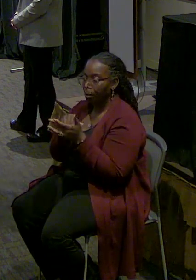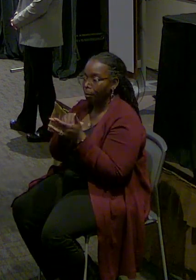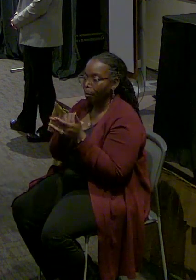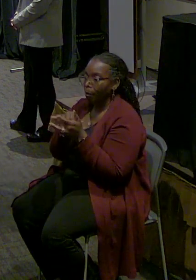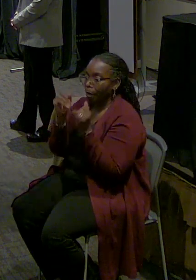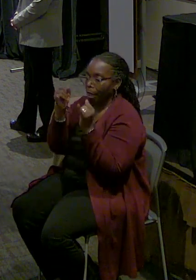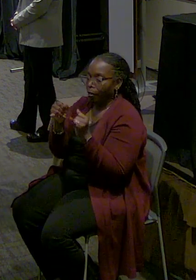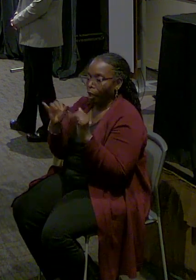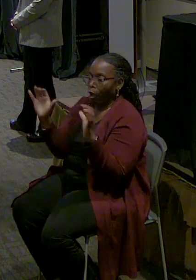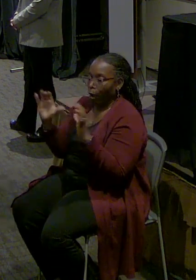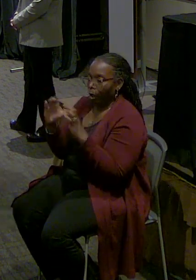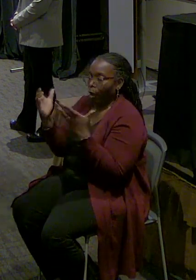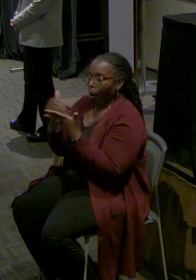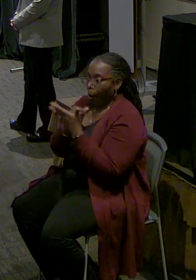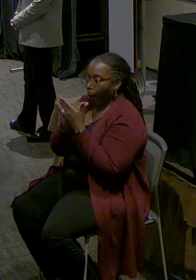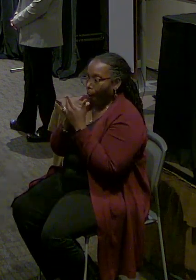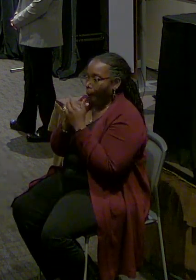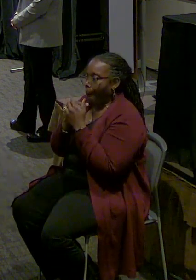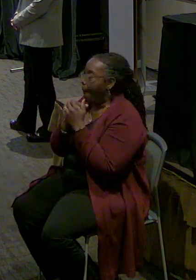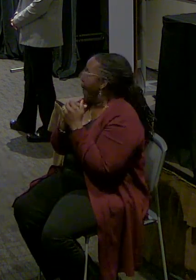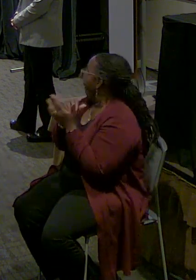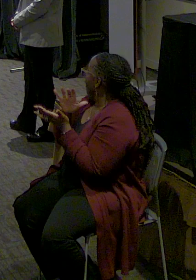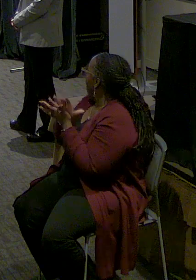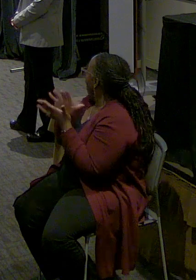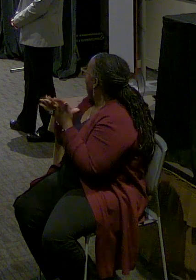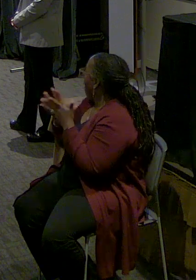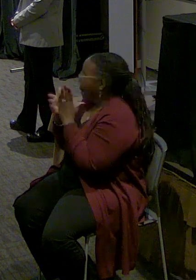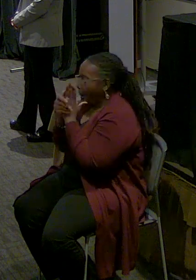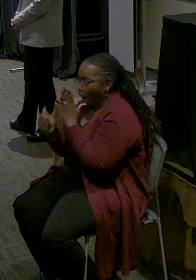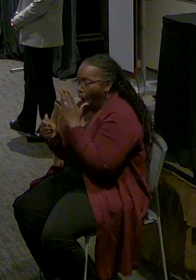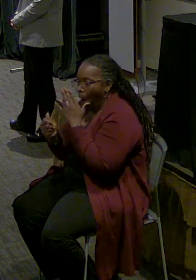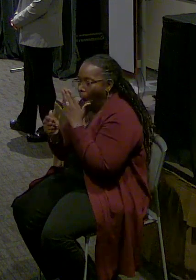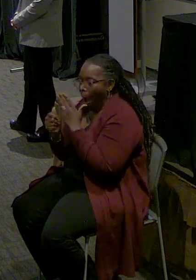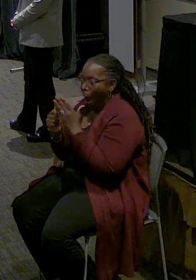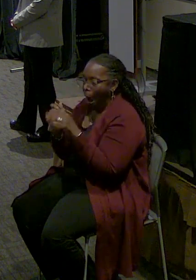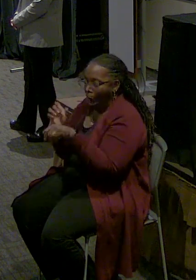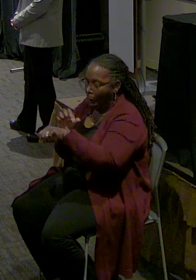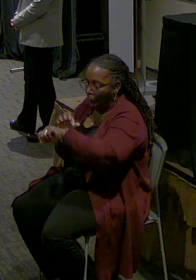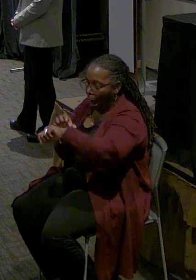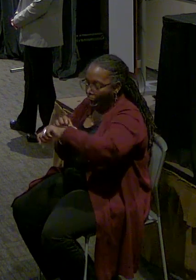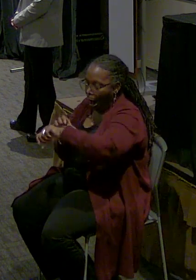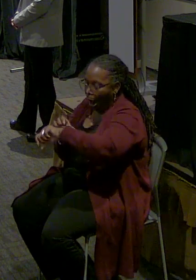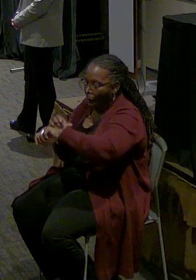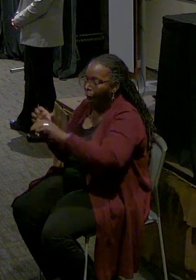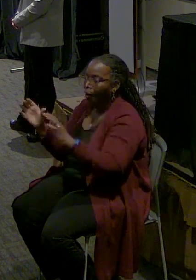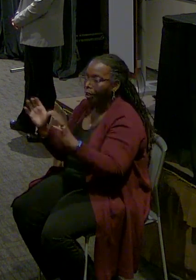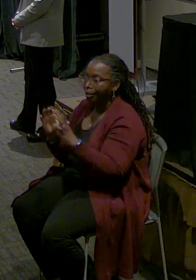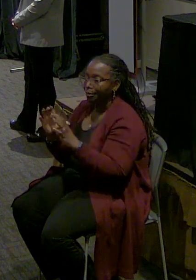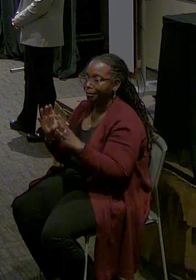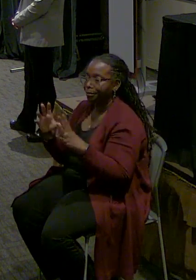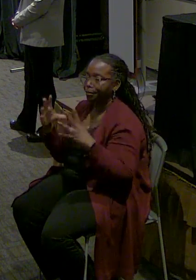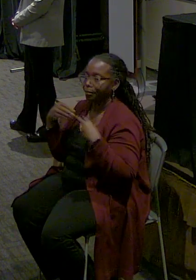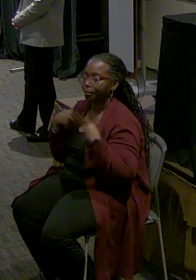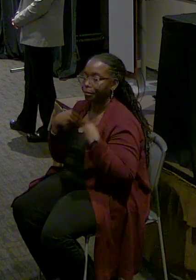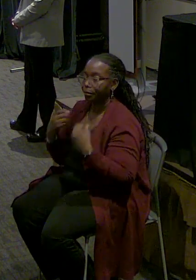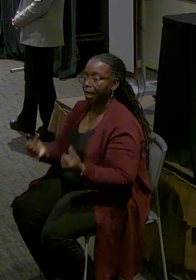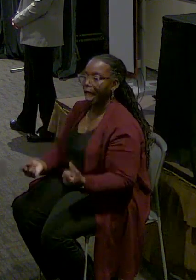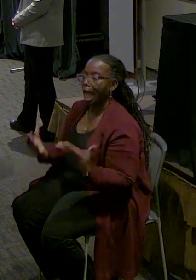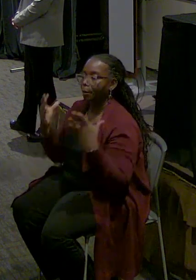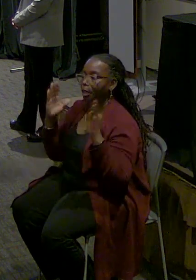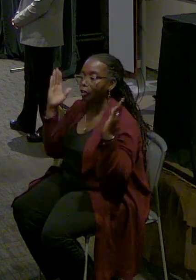individual credentials earned. Here's our academic proficiency down the middle. Credential attainment, that's how many